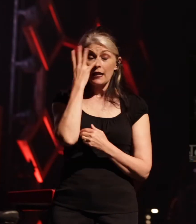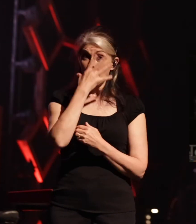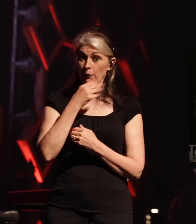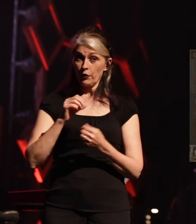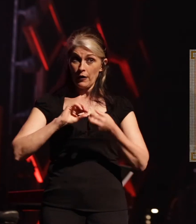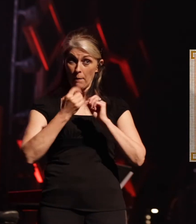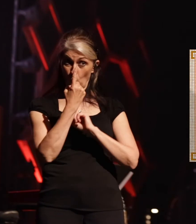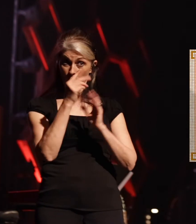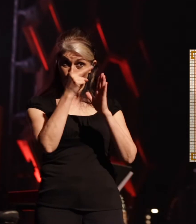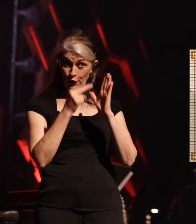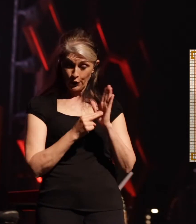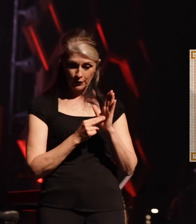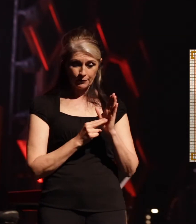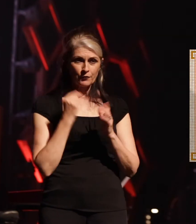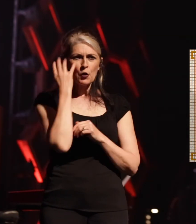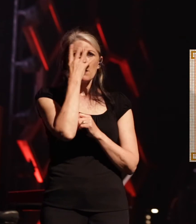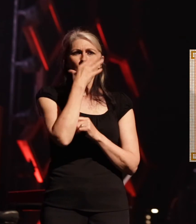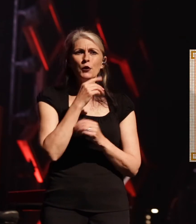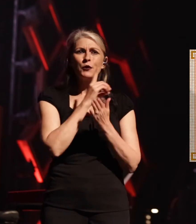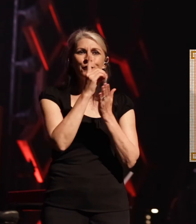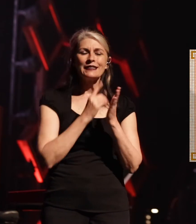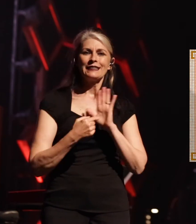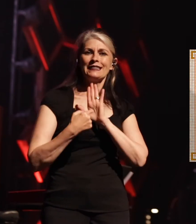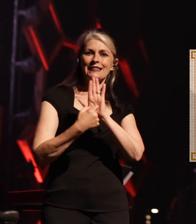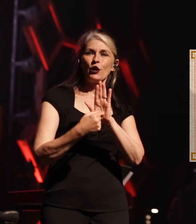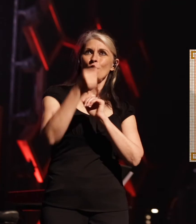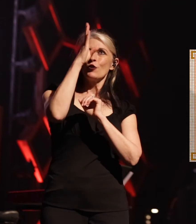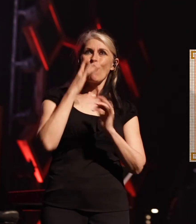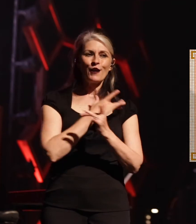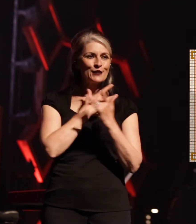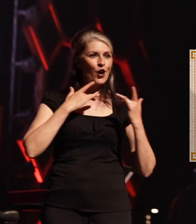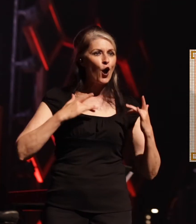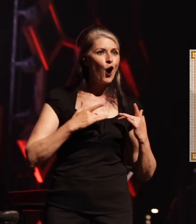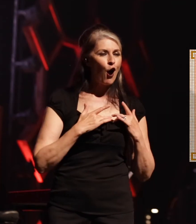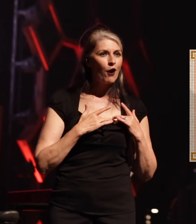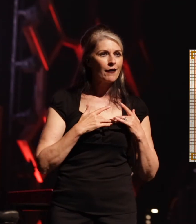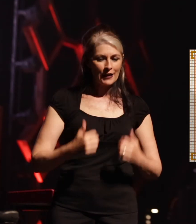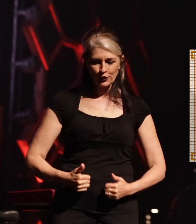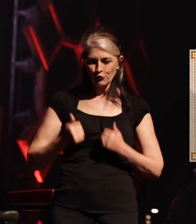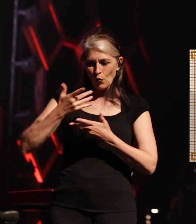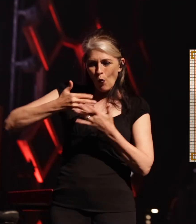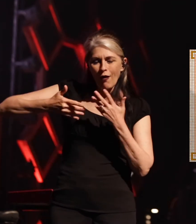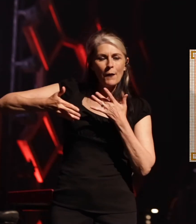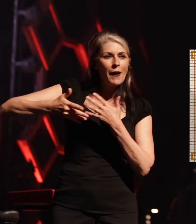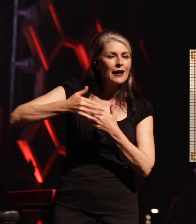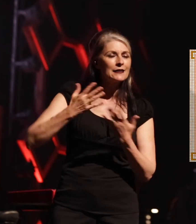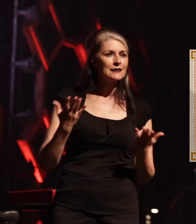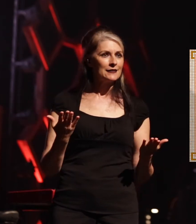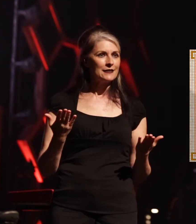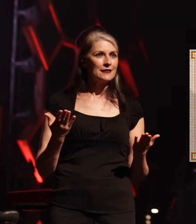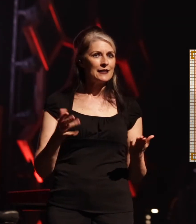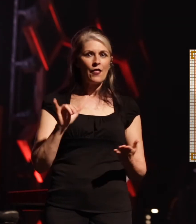was beautifully designed to show God's heart is to dwell among us. This is God's